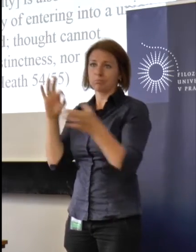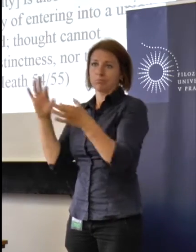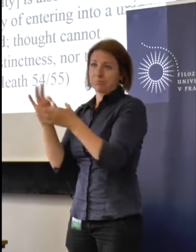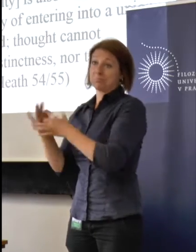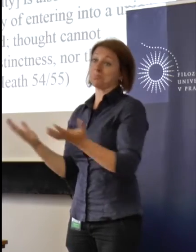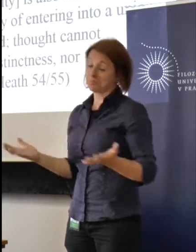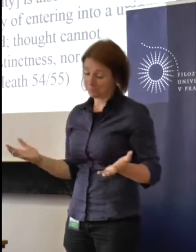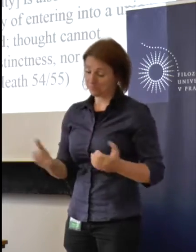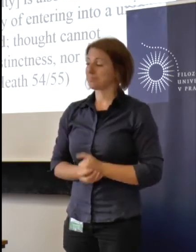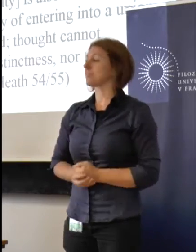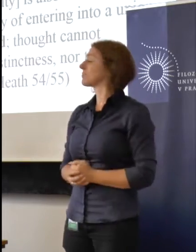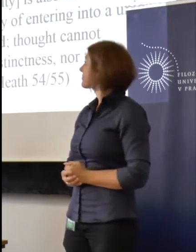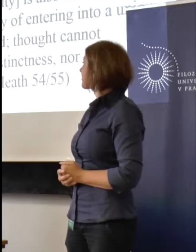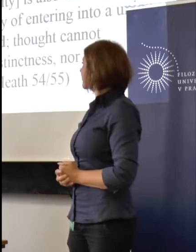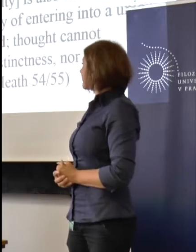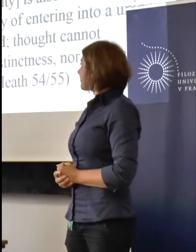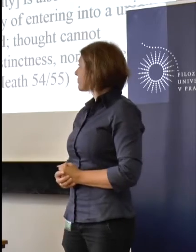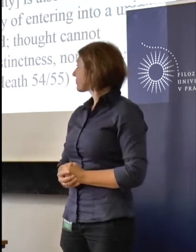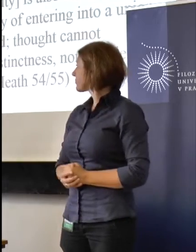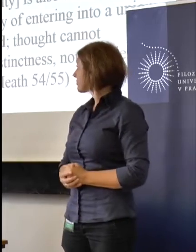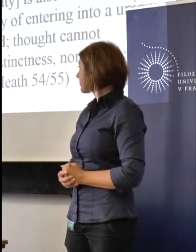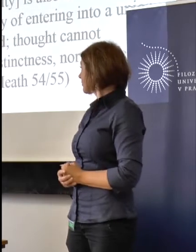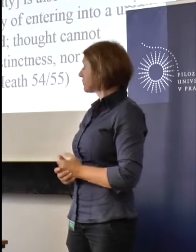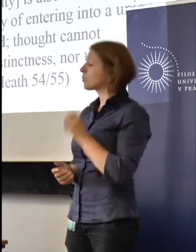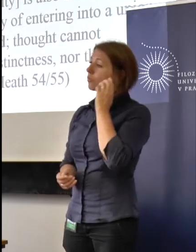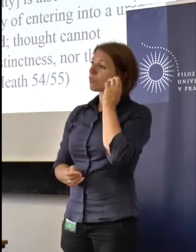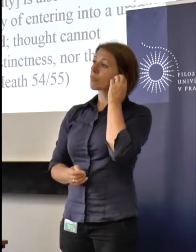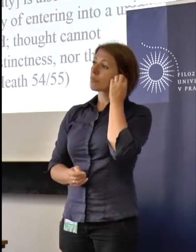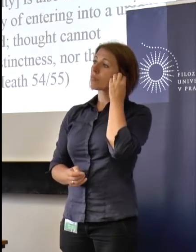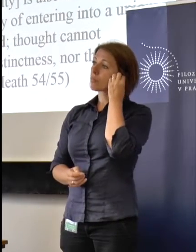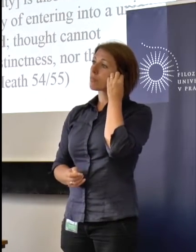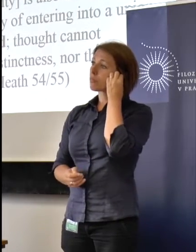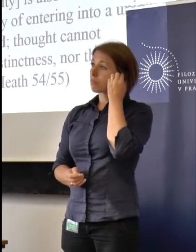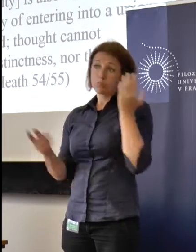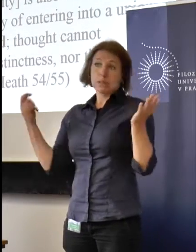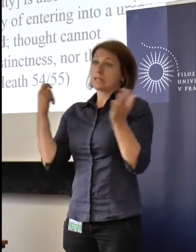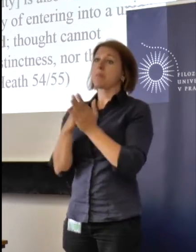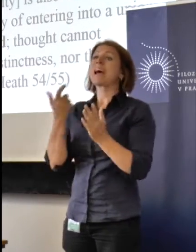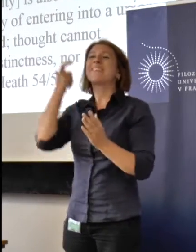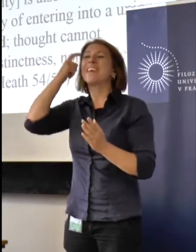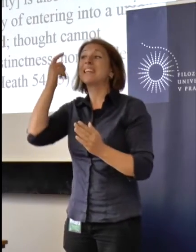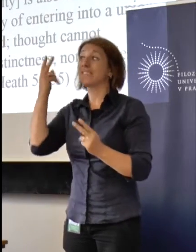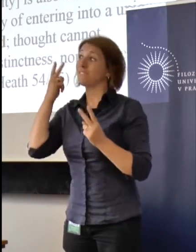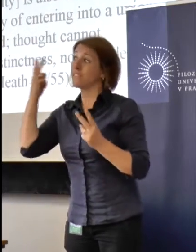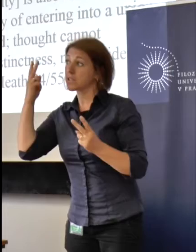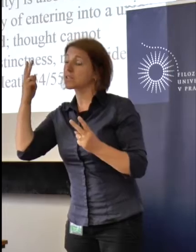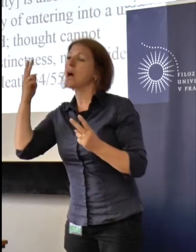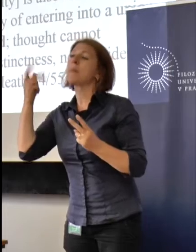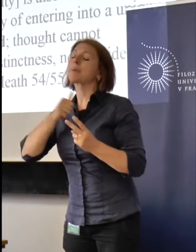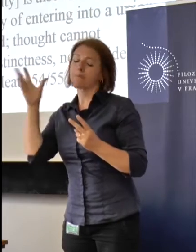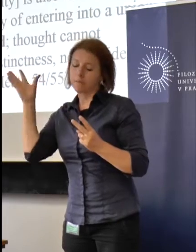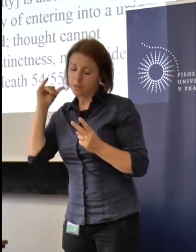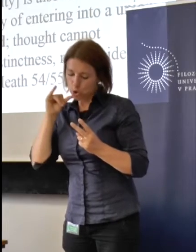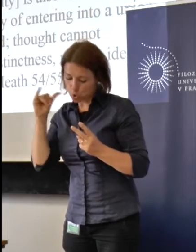are going together. So this is the first element, embodied thought. And the second element, and here we come, this is an answer also to